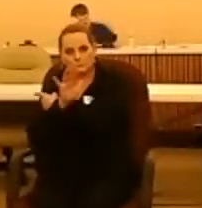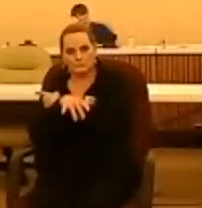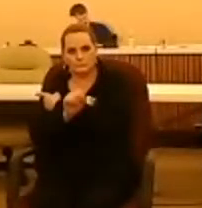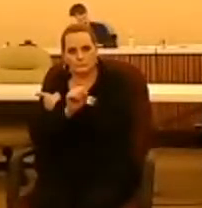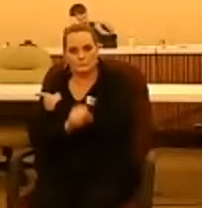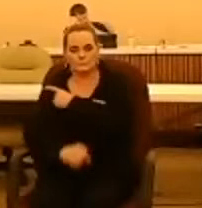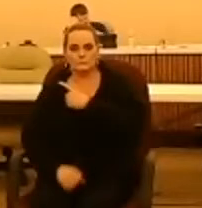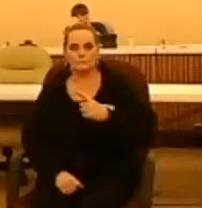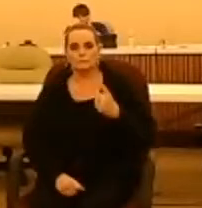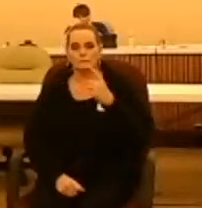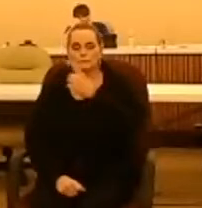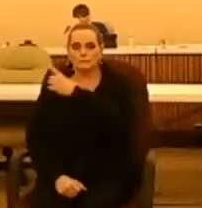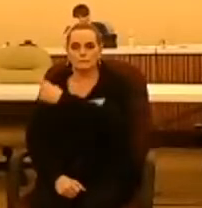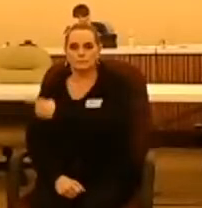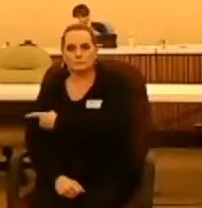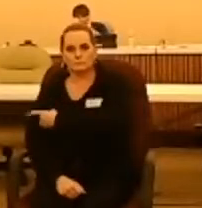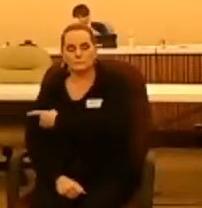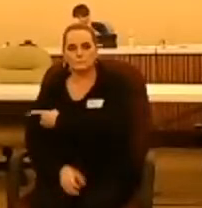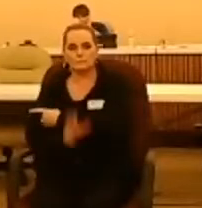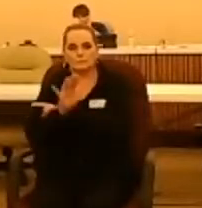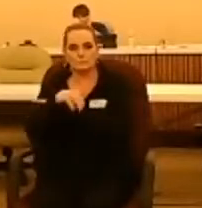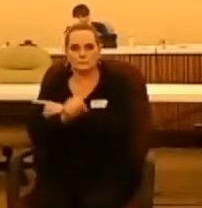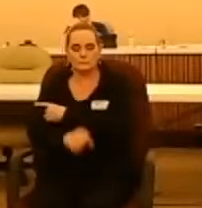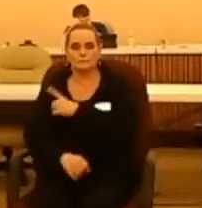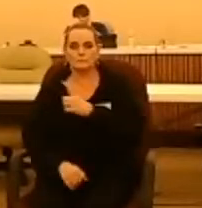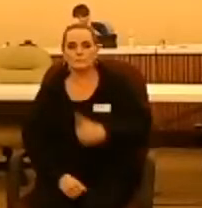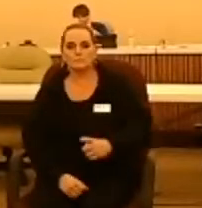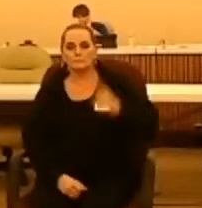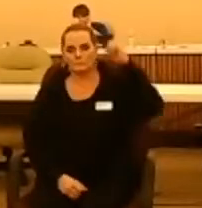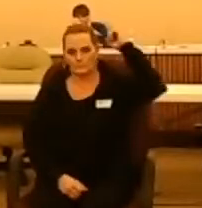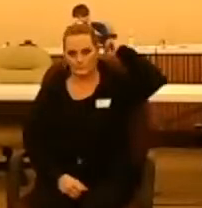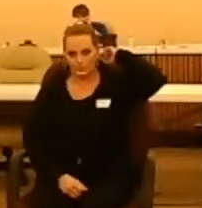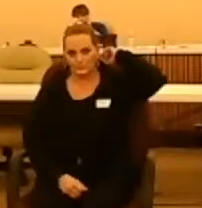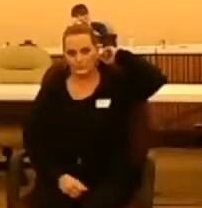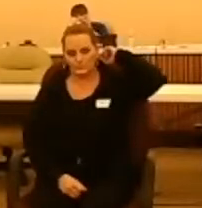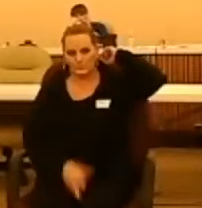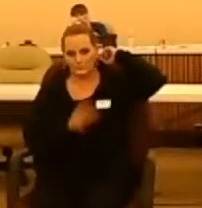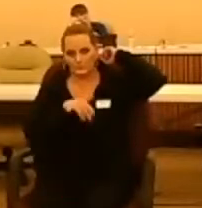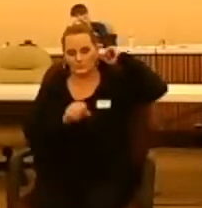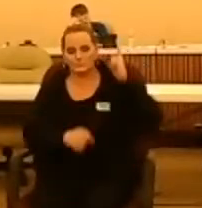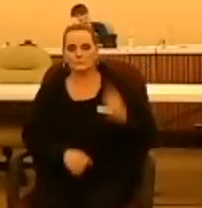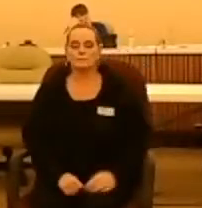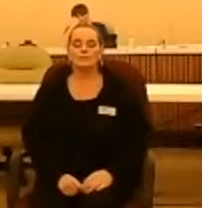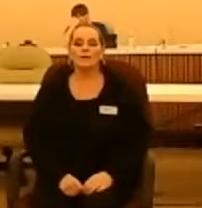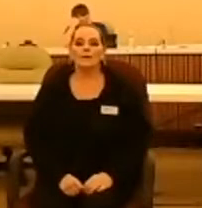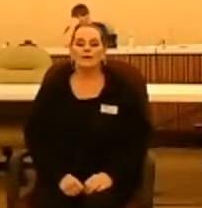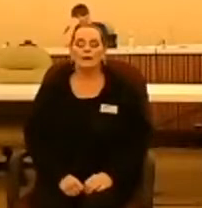Safranek. Aye. Councilmember Bolsner. Supervisor Schultz. Aye.